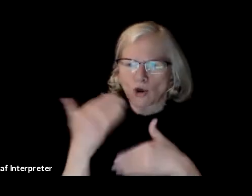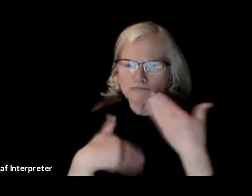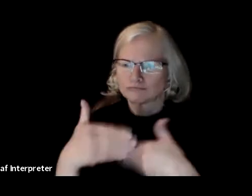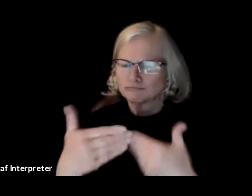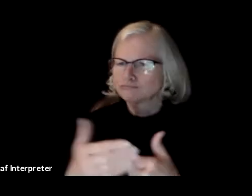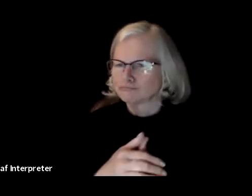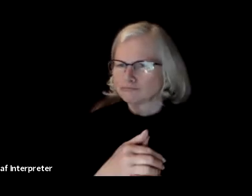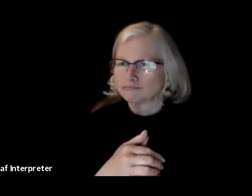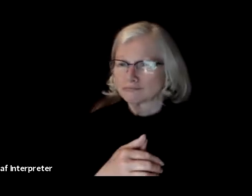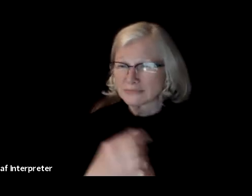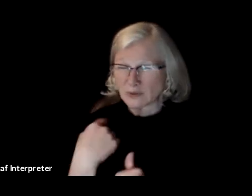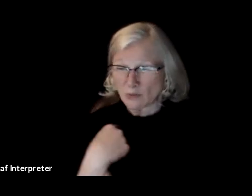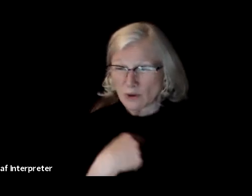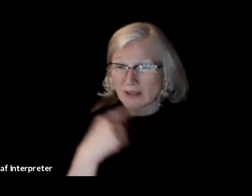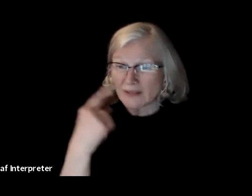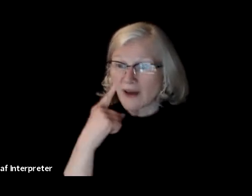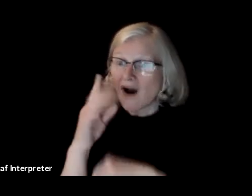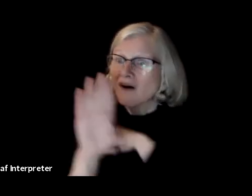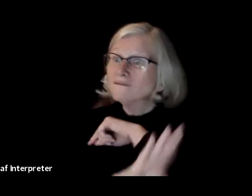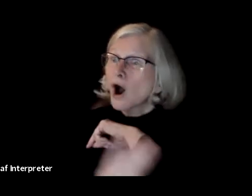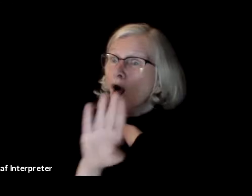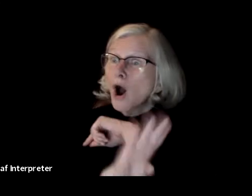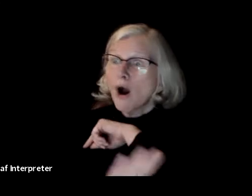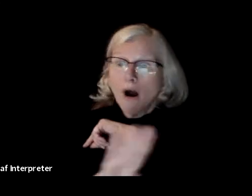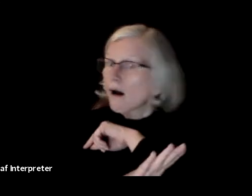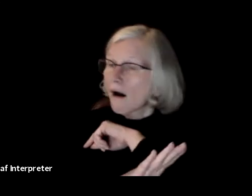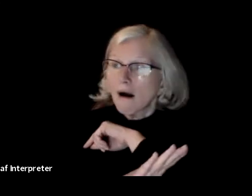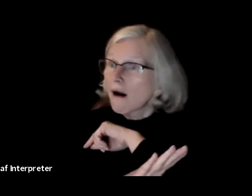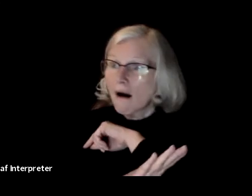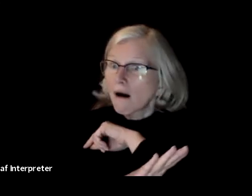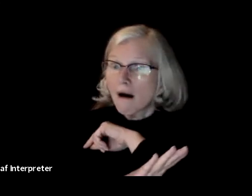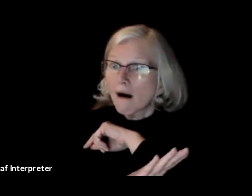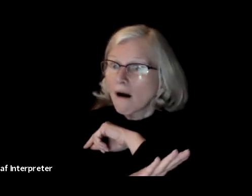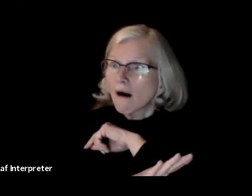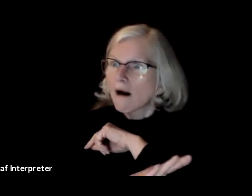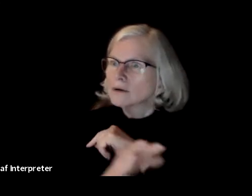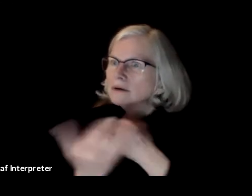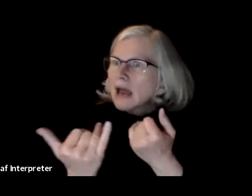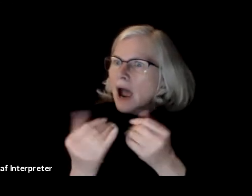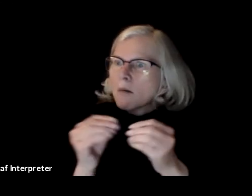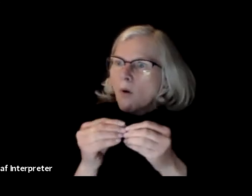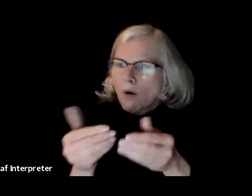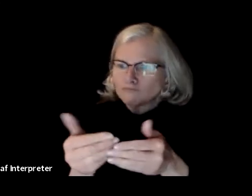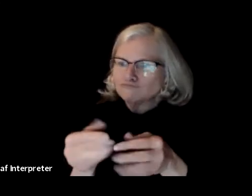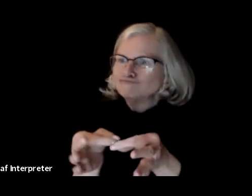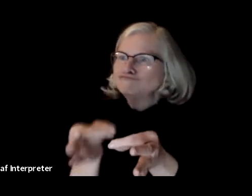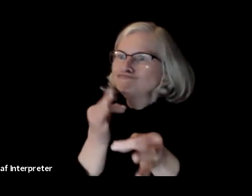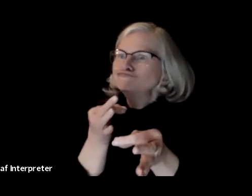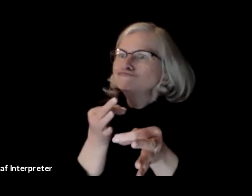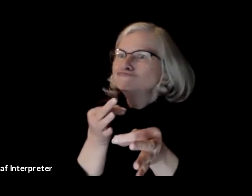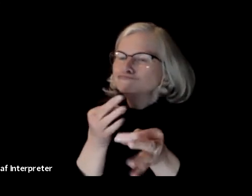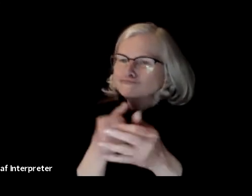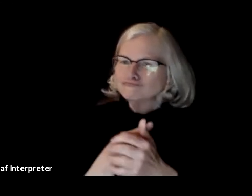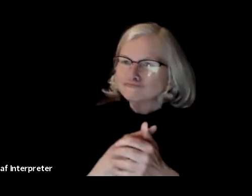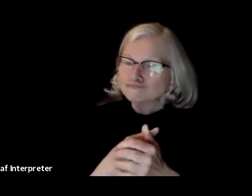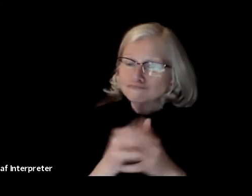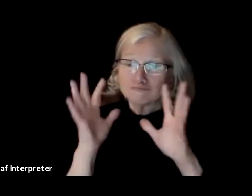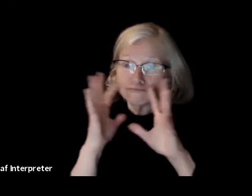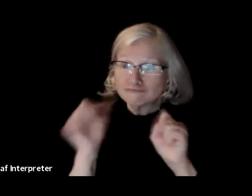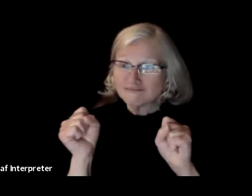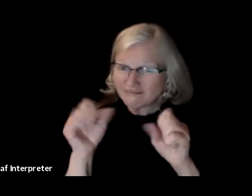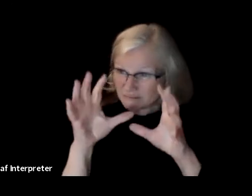and it's quite clear that that's going to be happening much sooner. That the president has said everybody's going to be